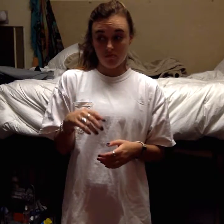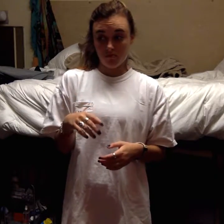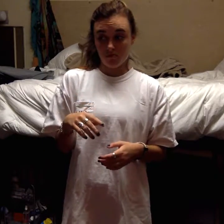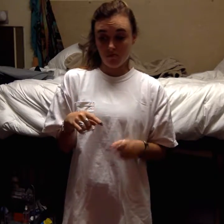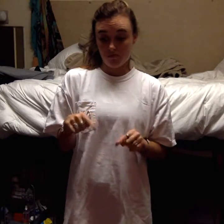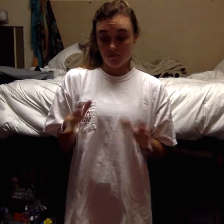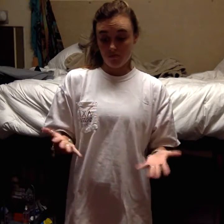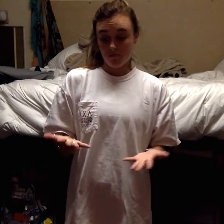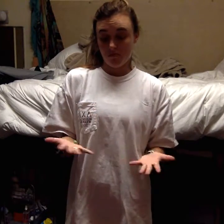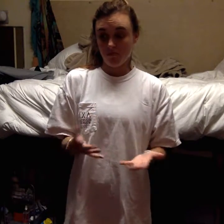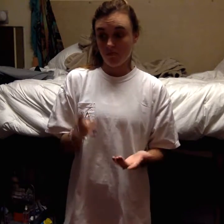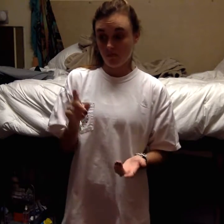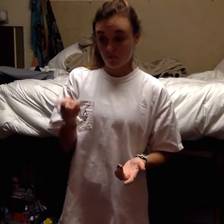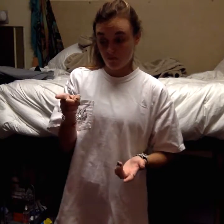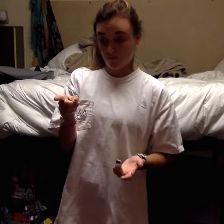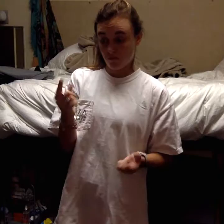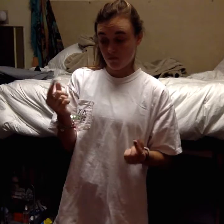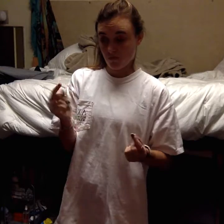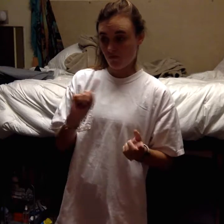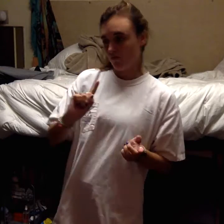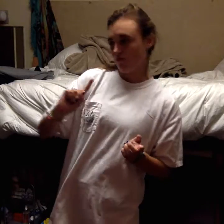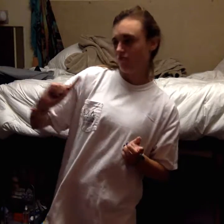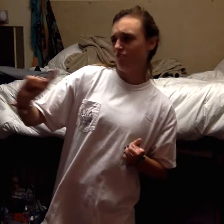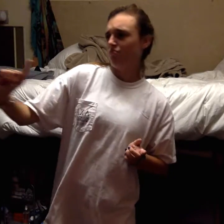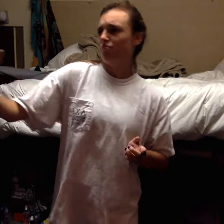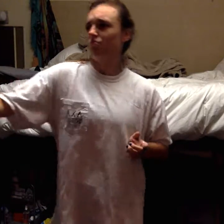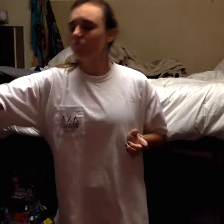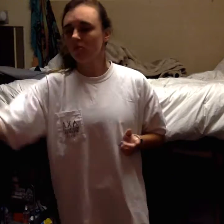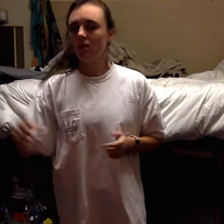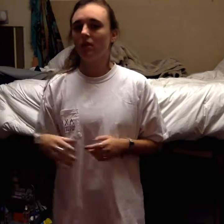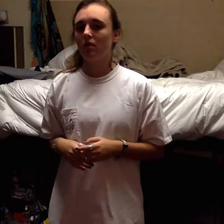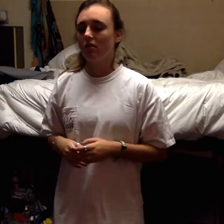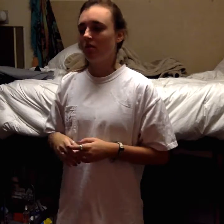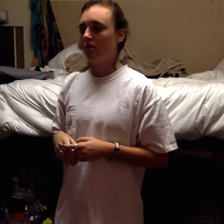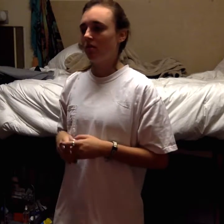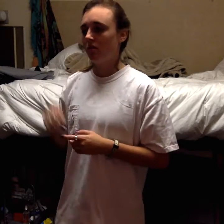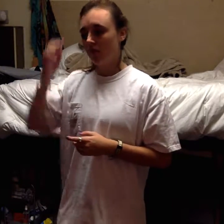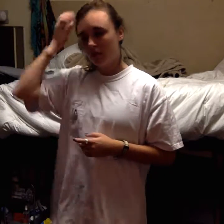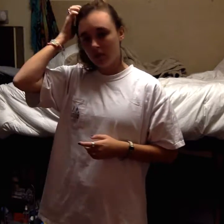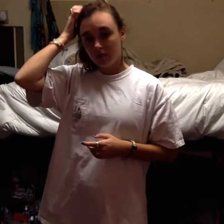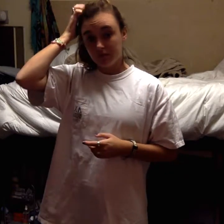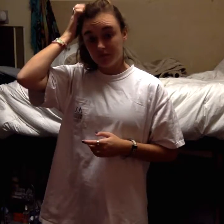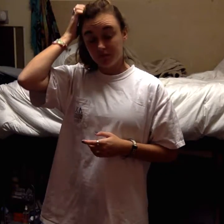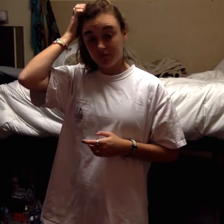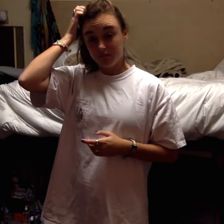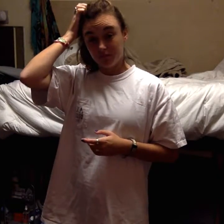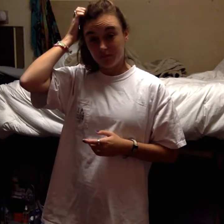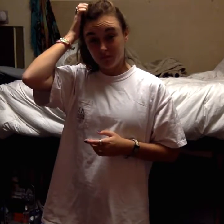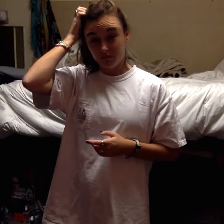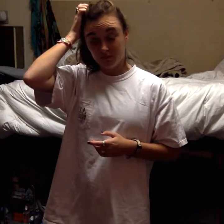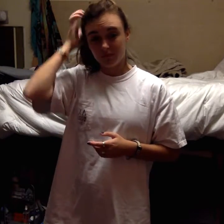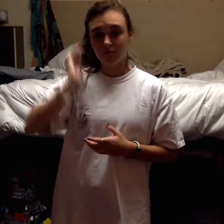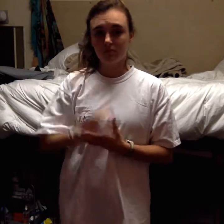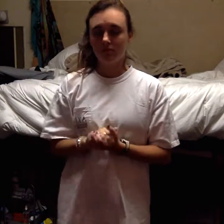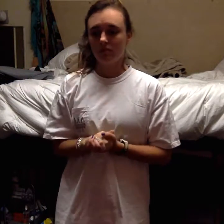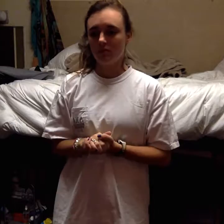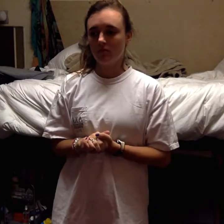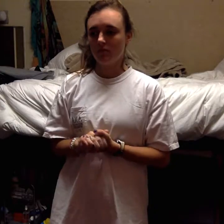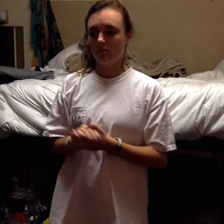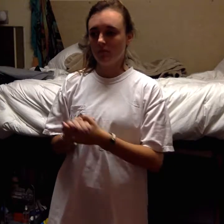do that and kind of obliterate all the buildings between the front of Vogel School and Bradley's. So Eric takes off, and he